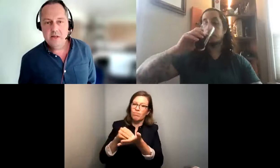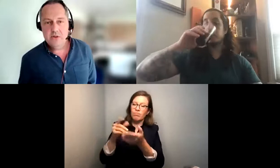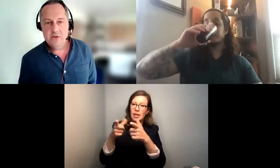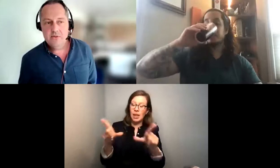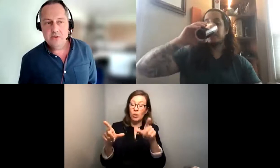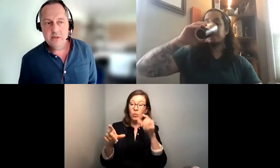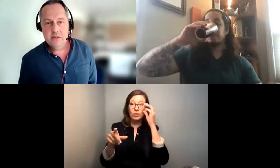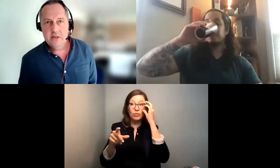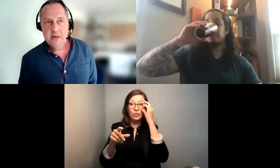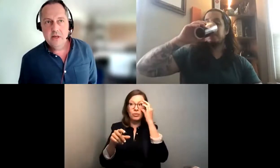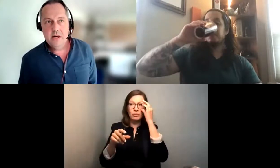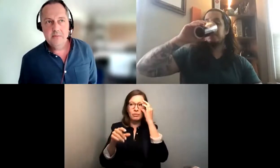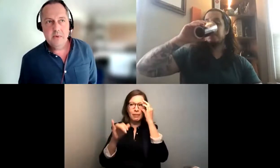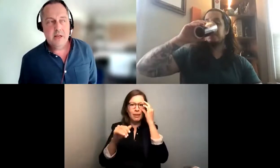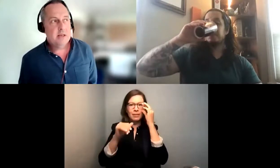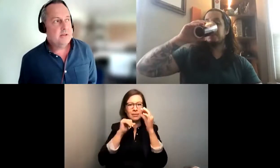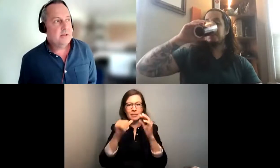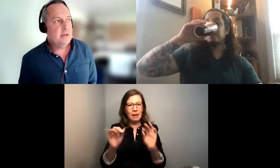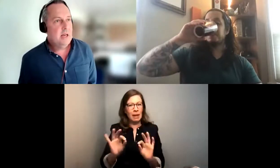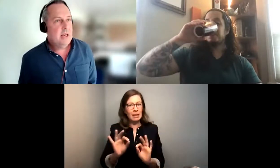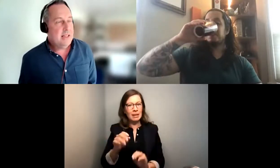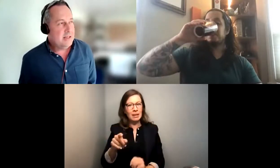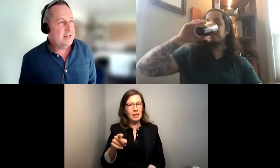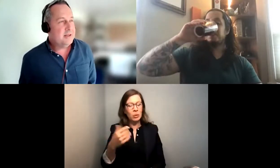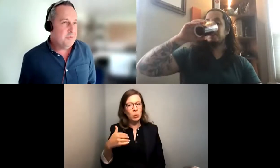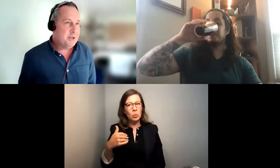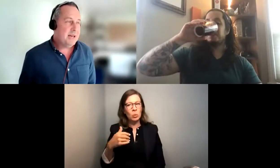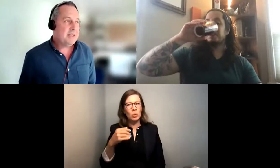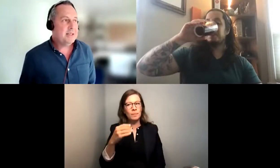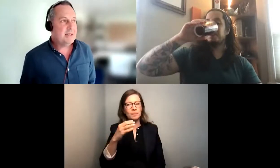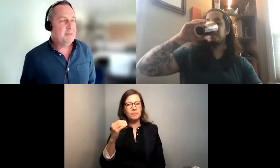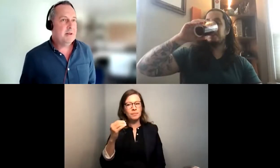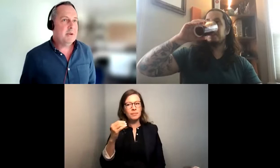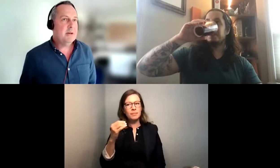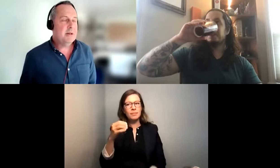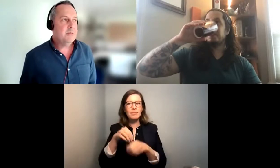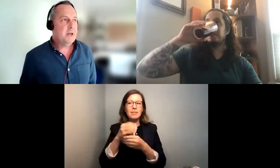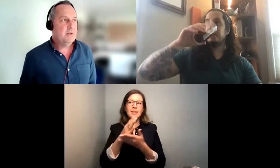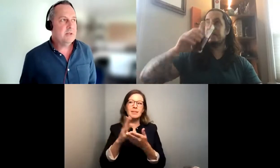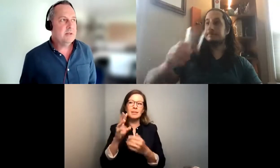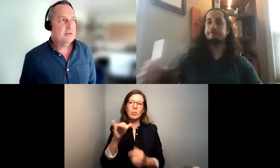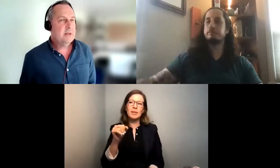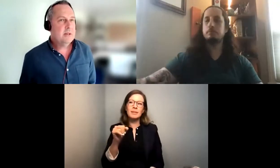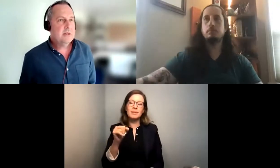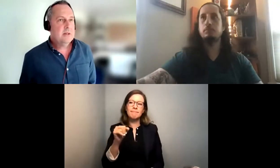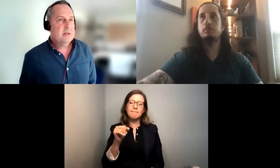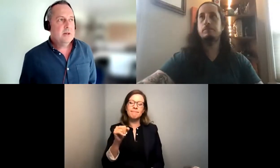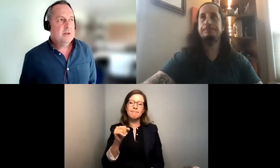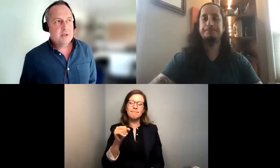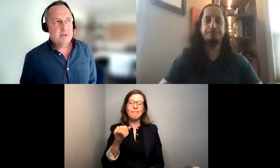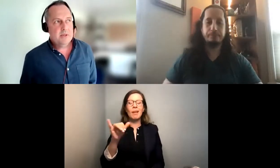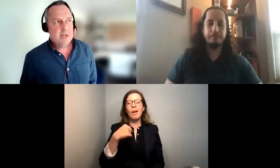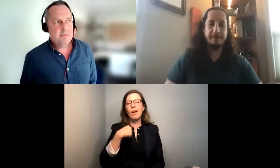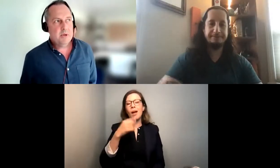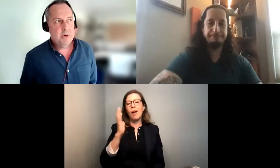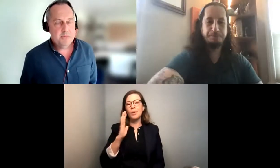itself is kind of non-trivial. And I used to, in some respects, I mean, I used to